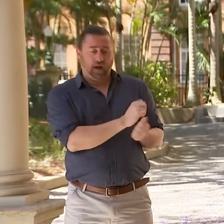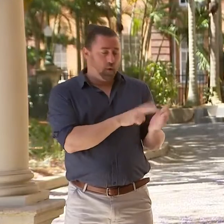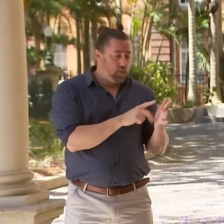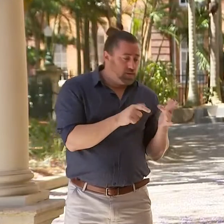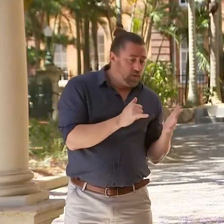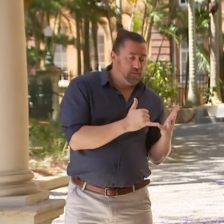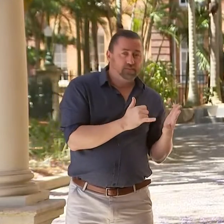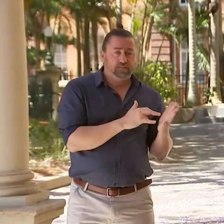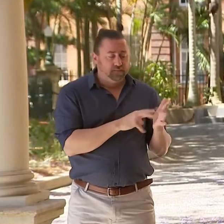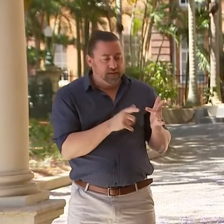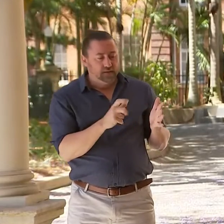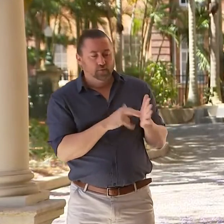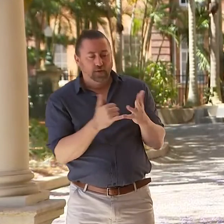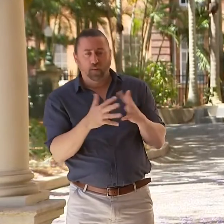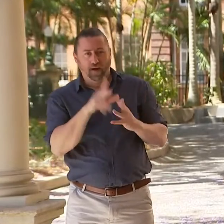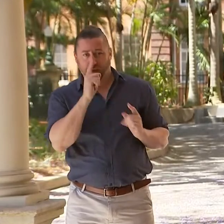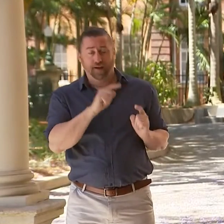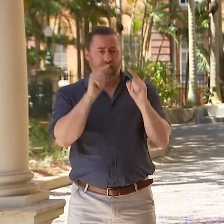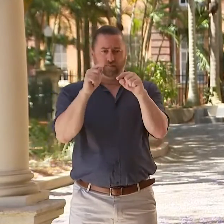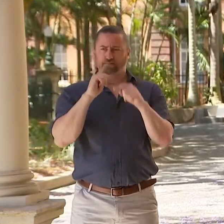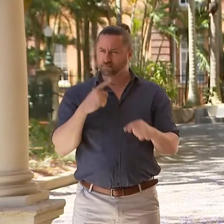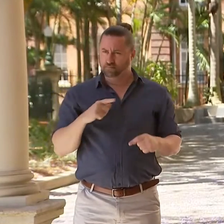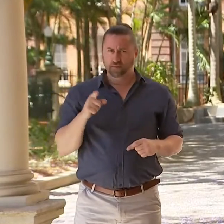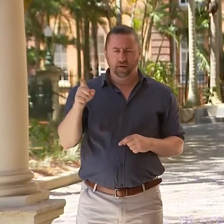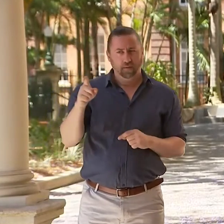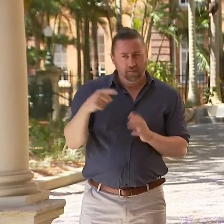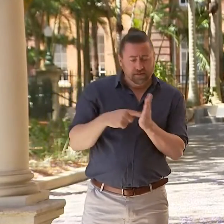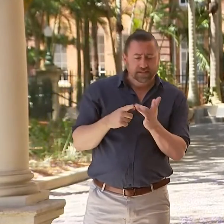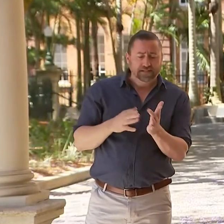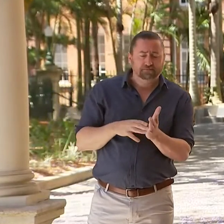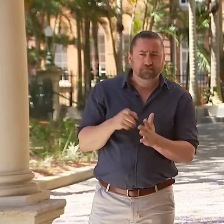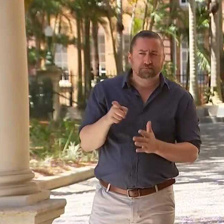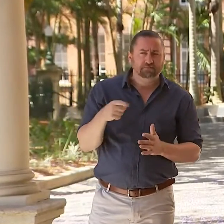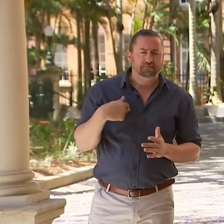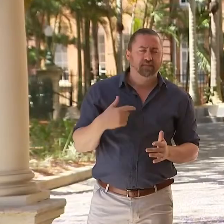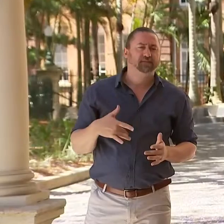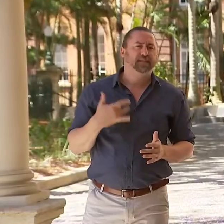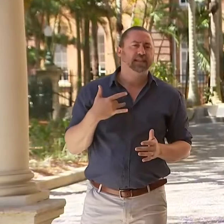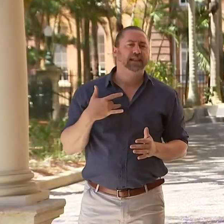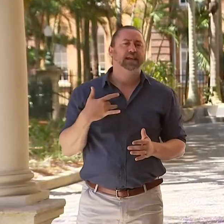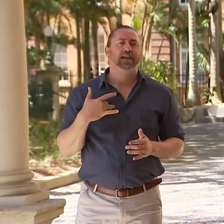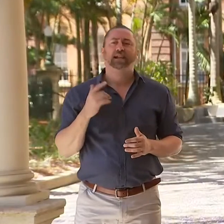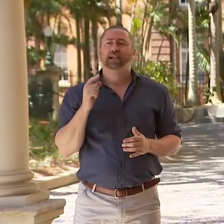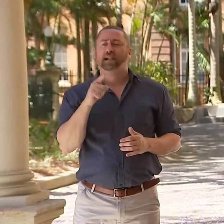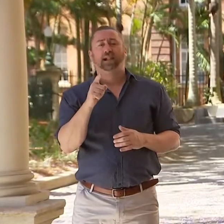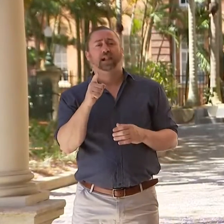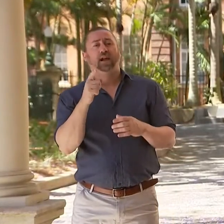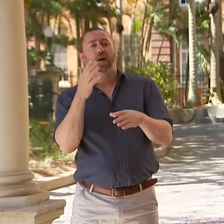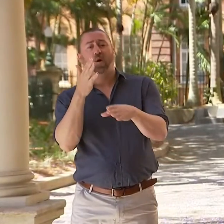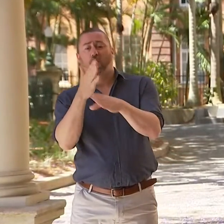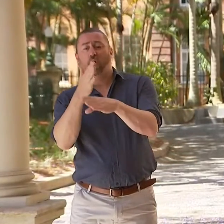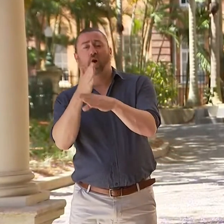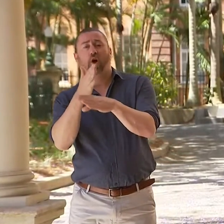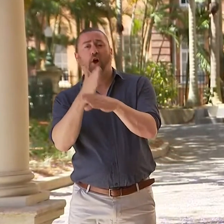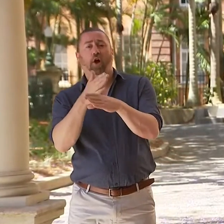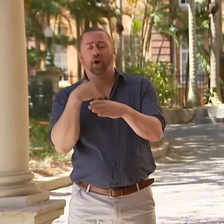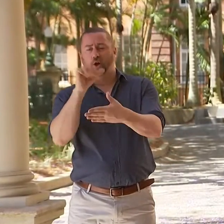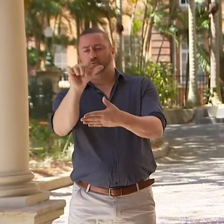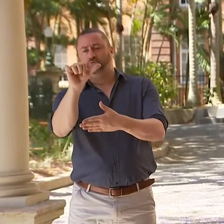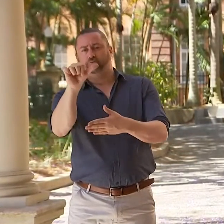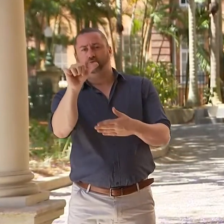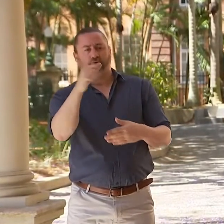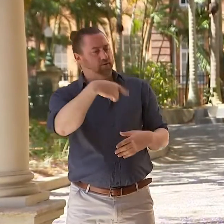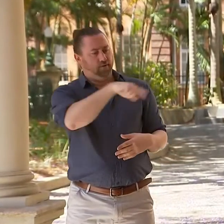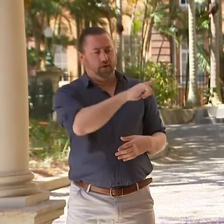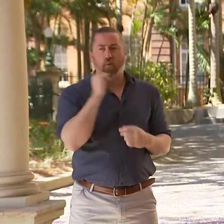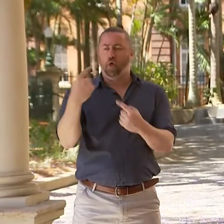hotel quarantine, can't get back to work. I suspect, Tim, that if we were putting our workers ahead of other Queenslanders wanting to come back, you'd be